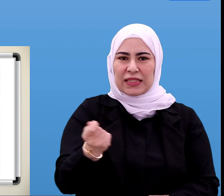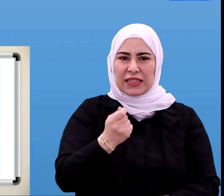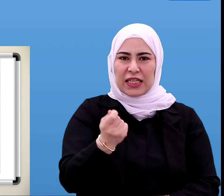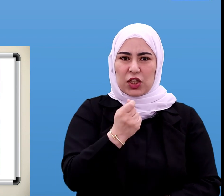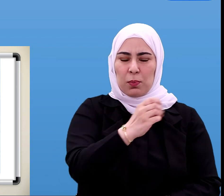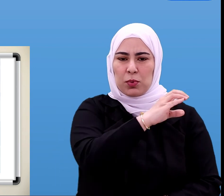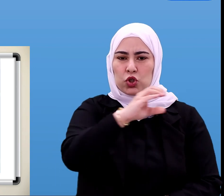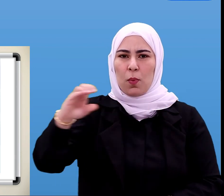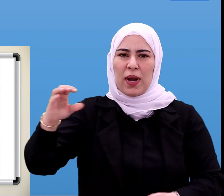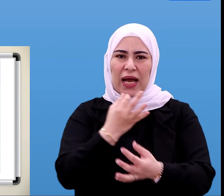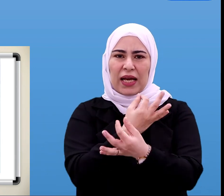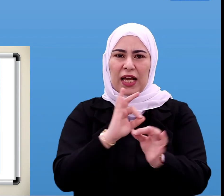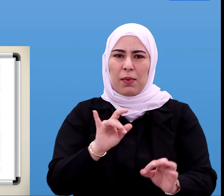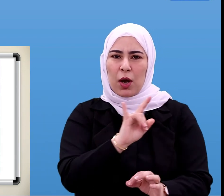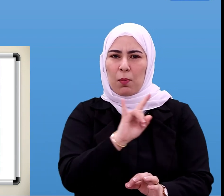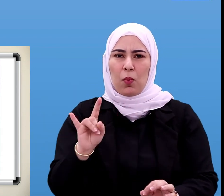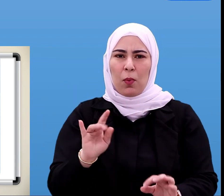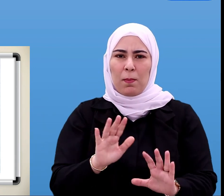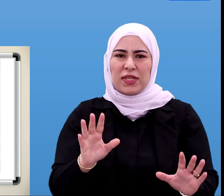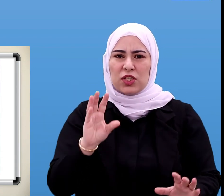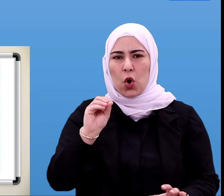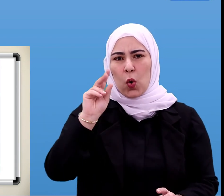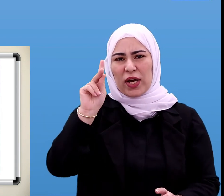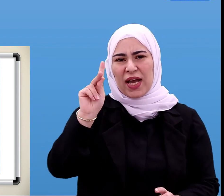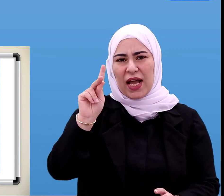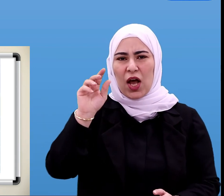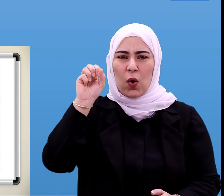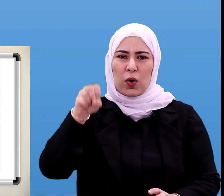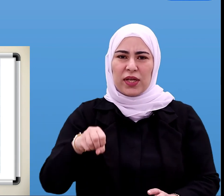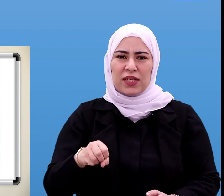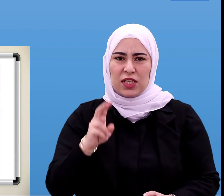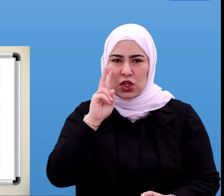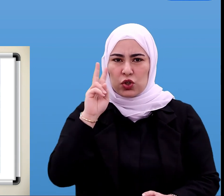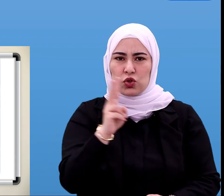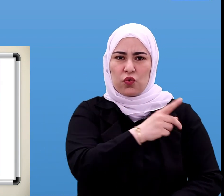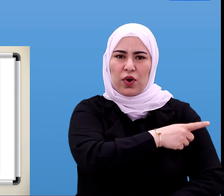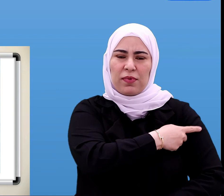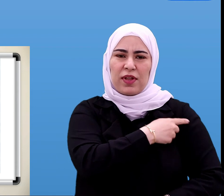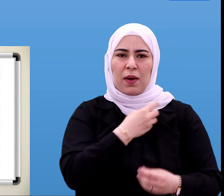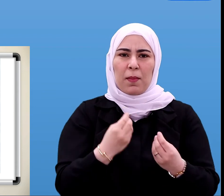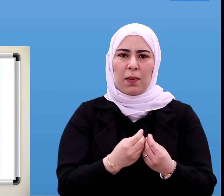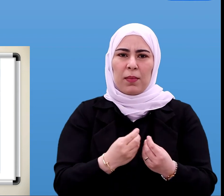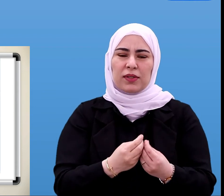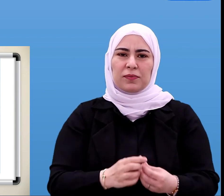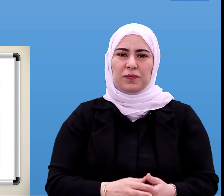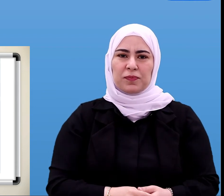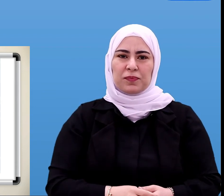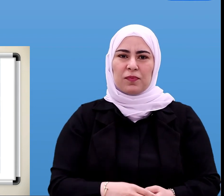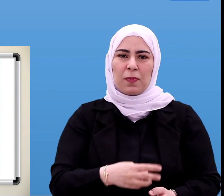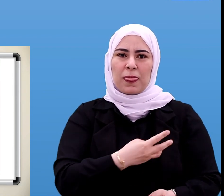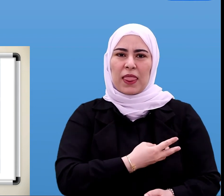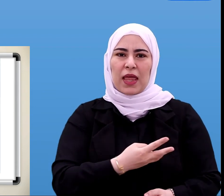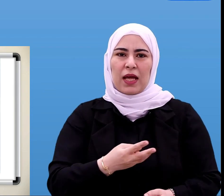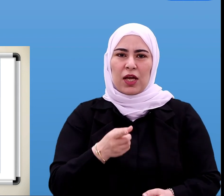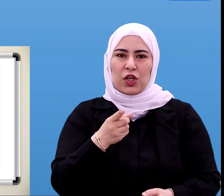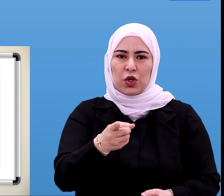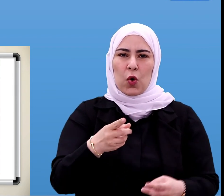full sentence. Let's take a look at some examples. You had an amazing dinner at a restaurant. You want